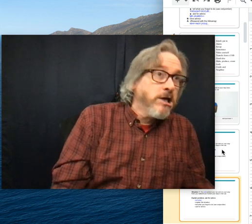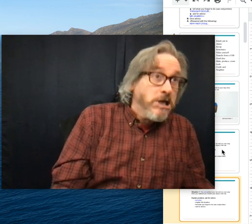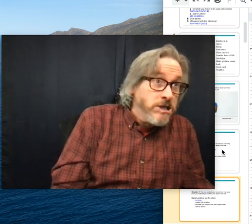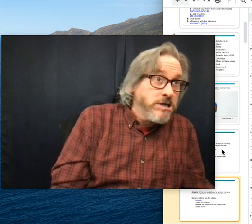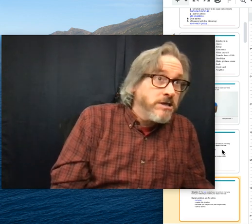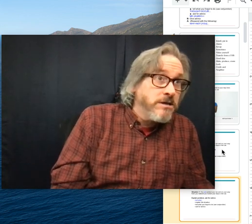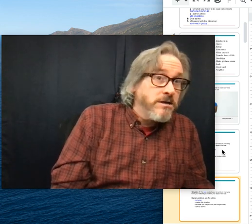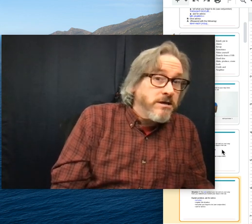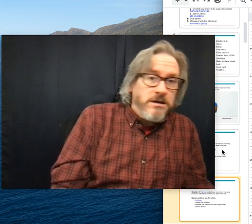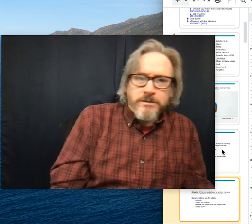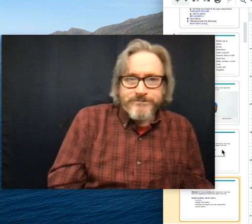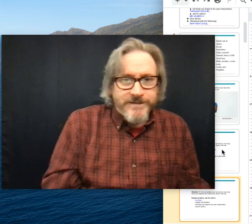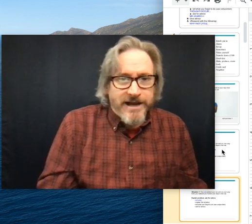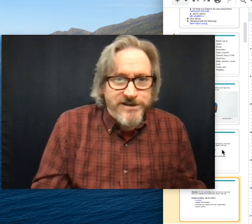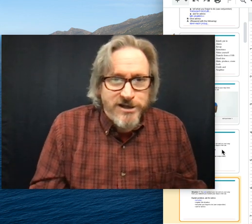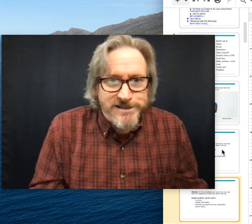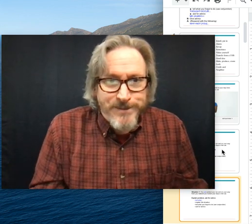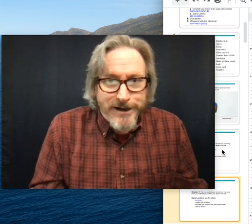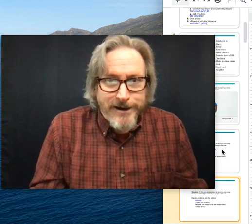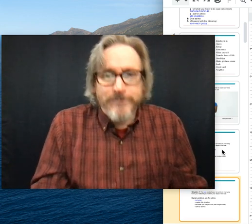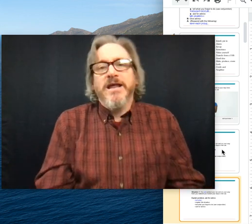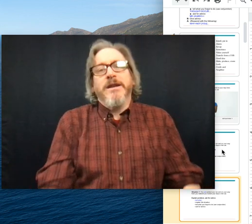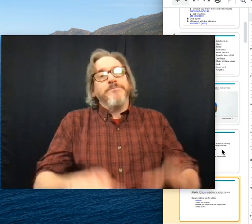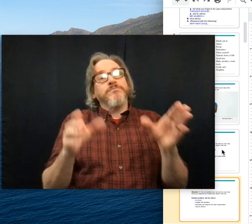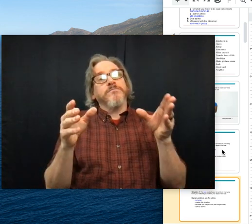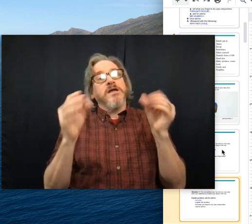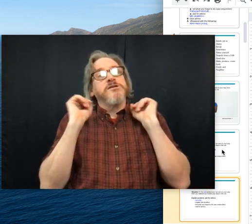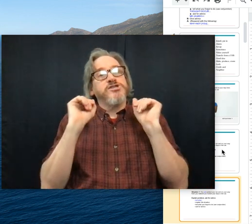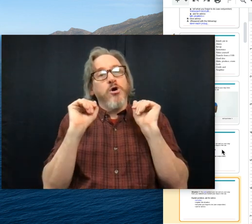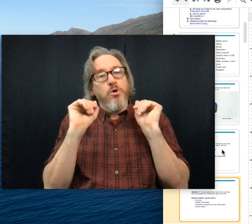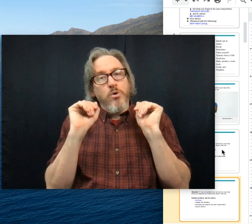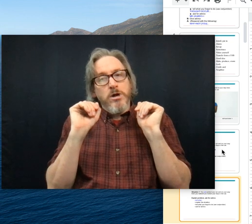Augie. Yeah, this all has to be edited up. Anyway,